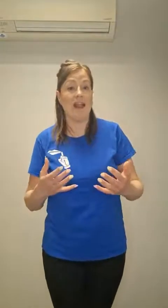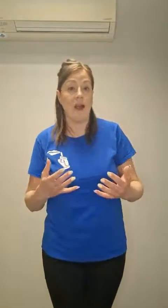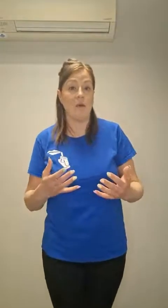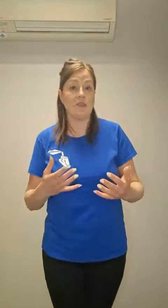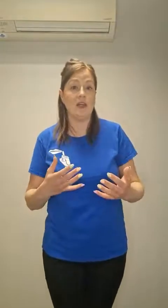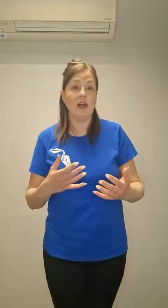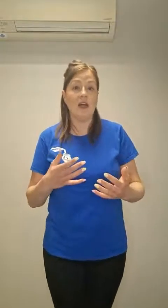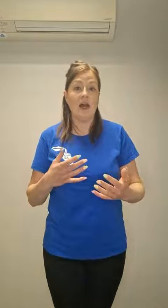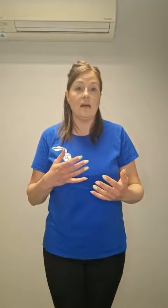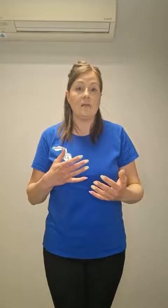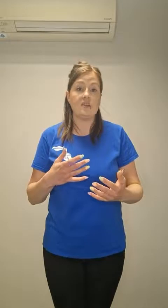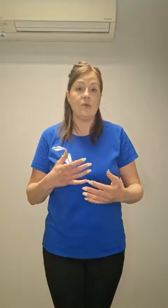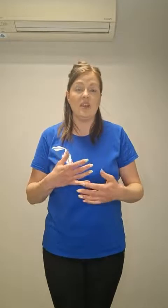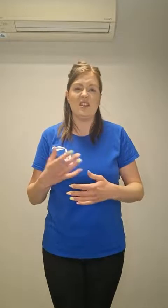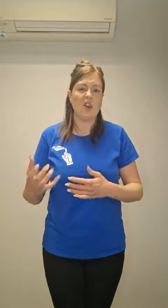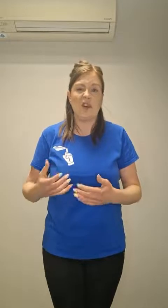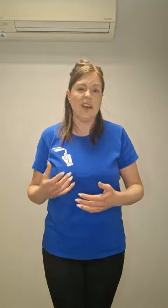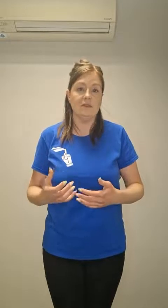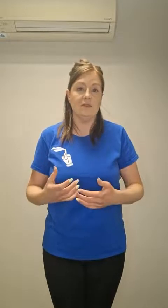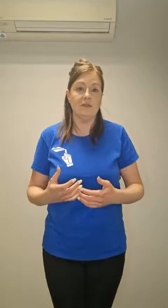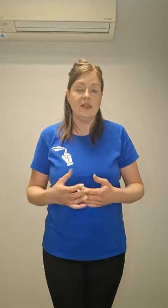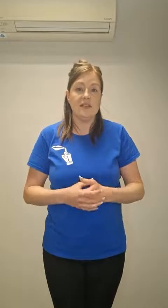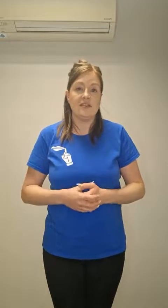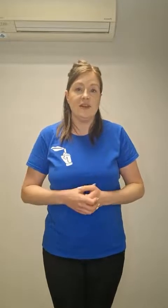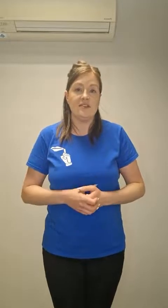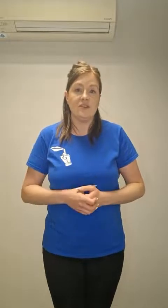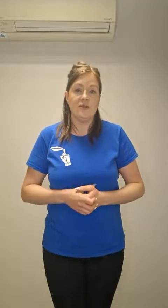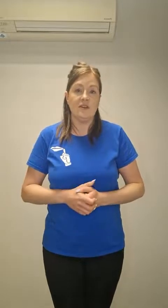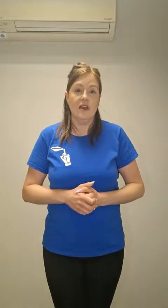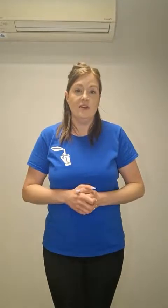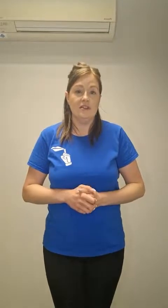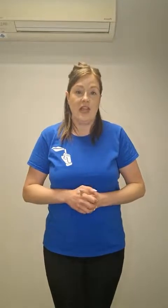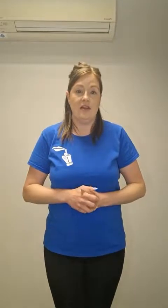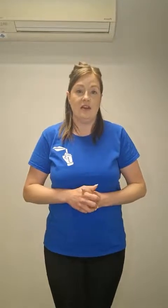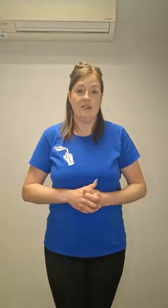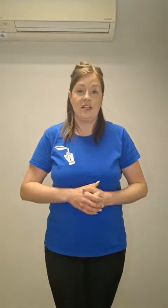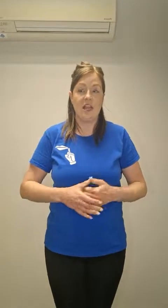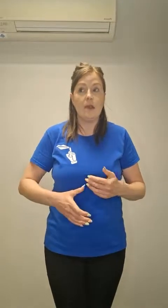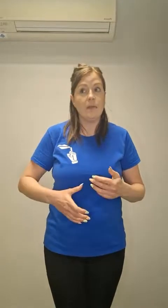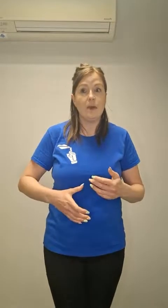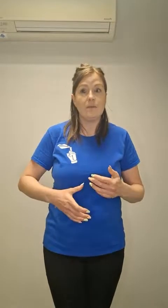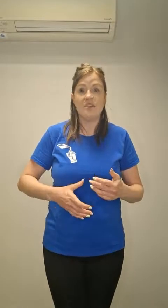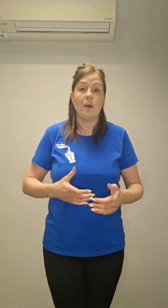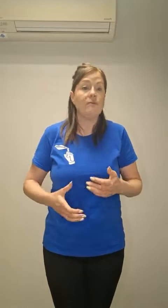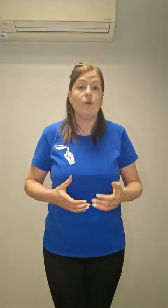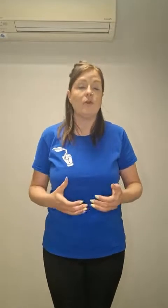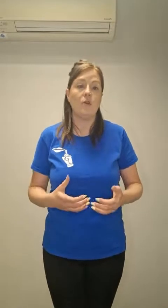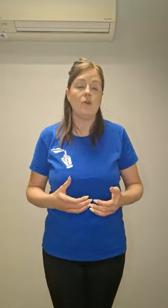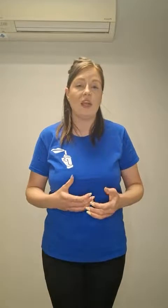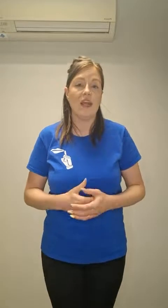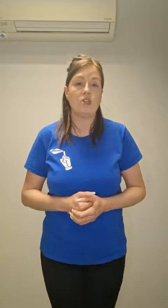out. So these are great little signs that you can learn together to keep some form of communication